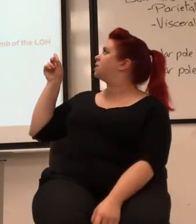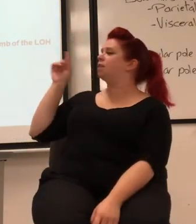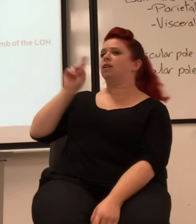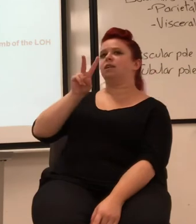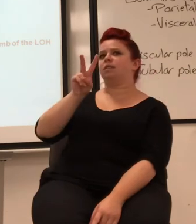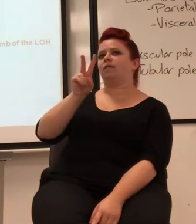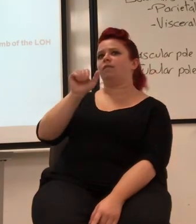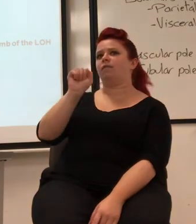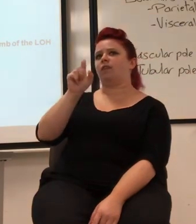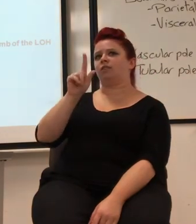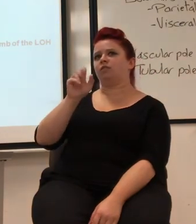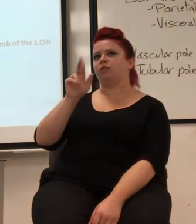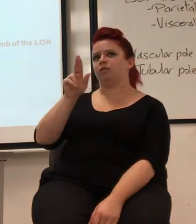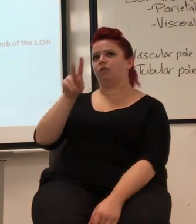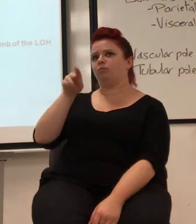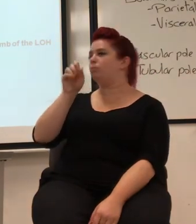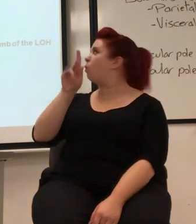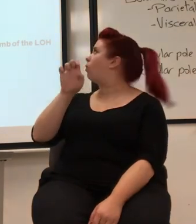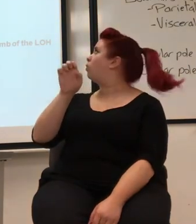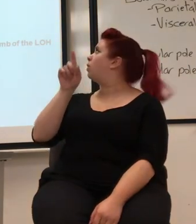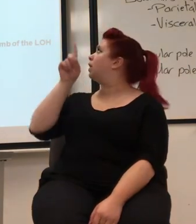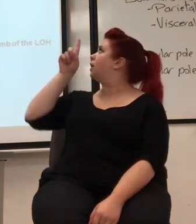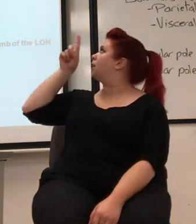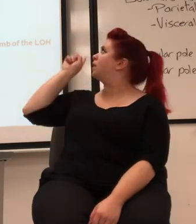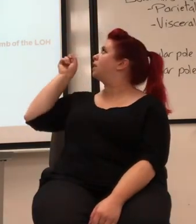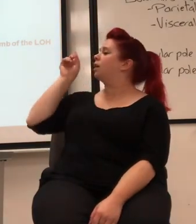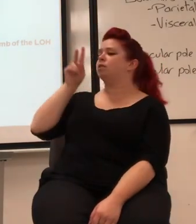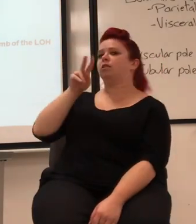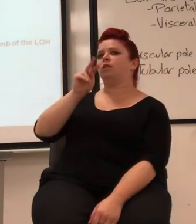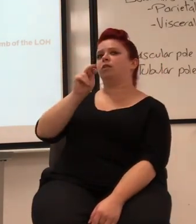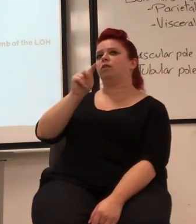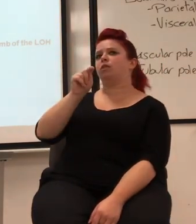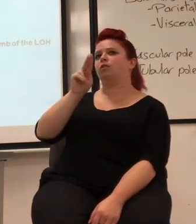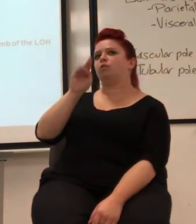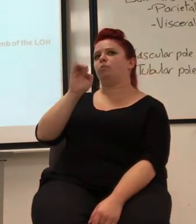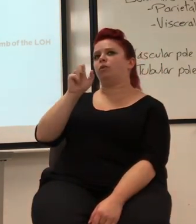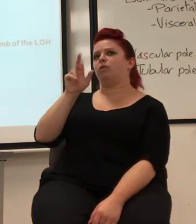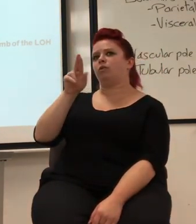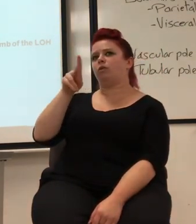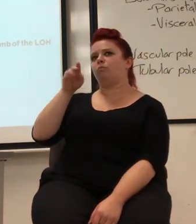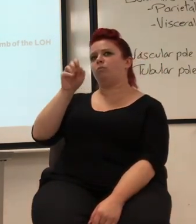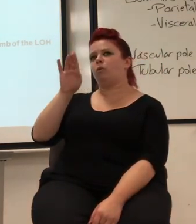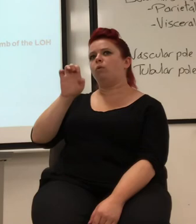vascular pole, and then that's the tubular pole, and then I could just kind of follow it.